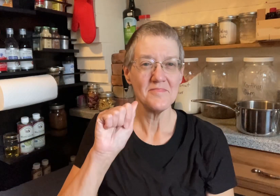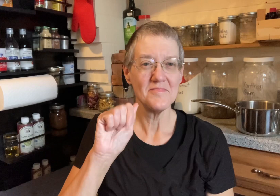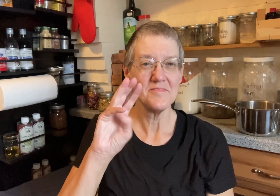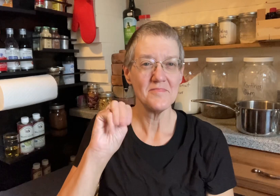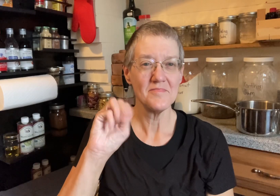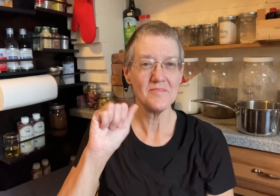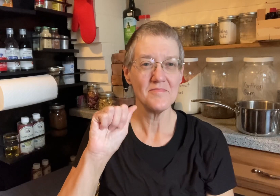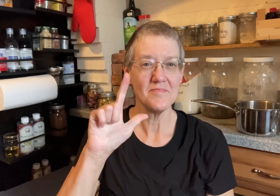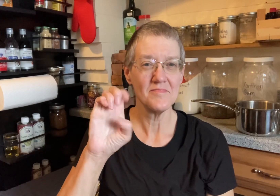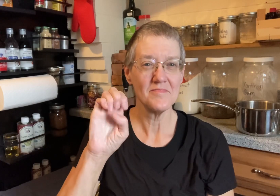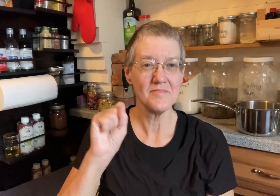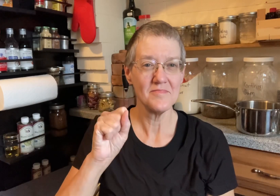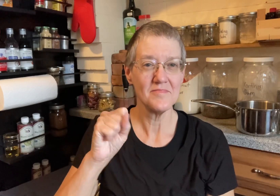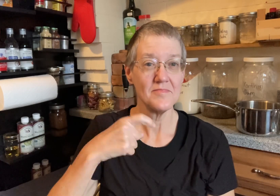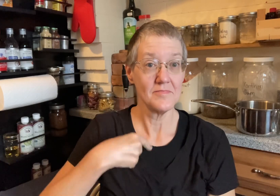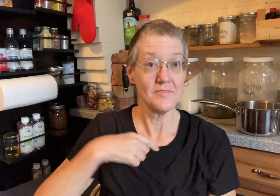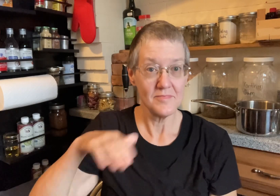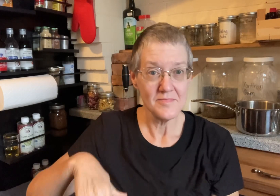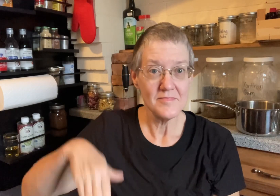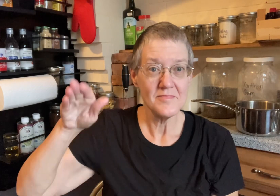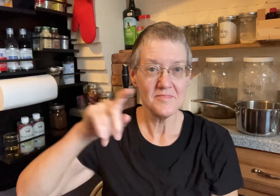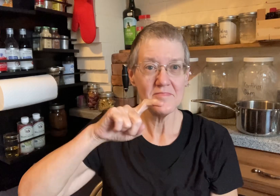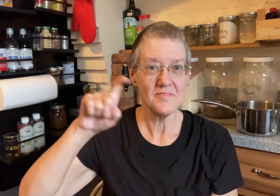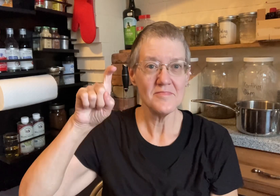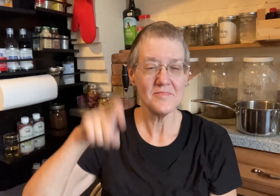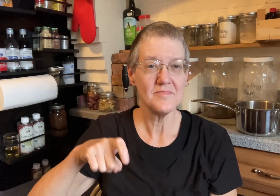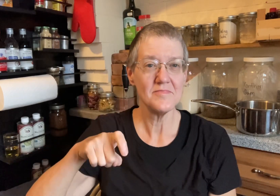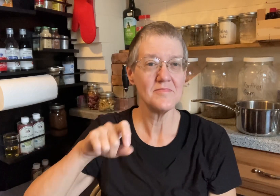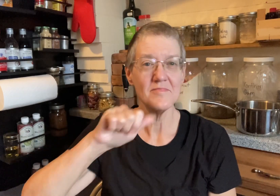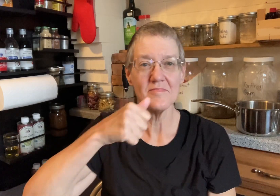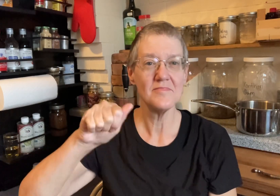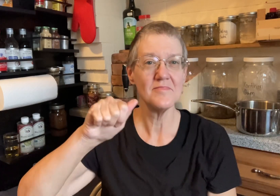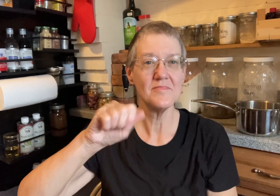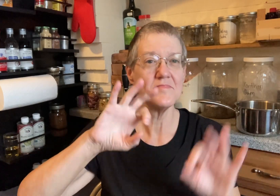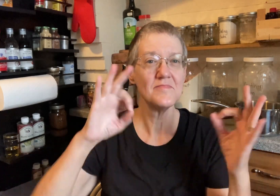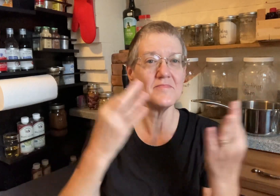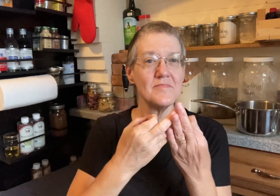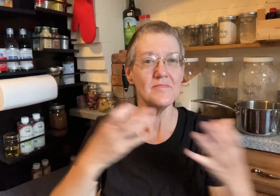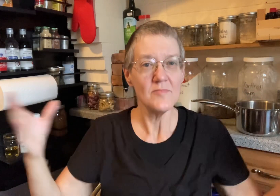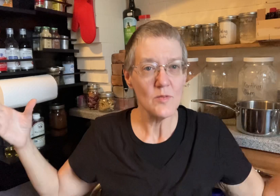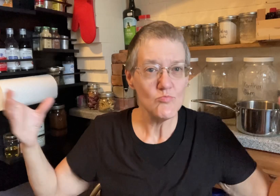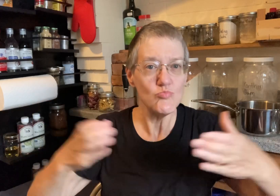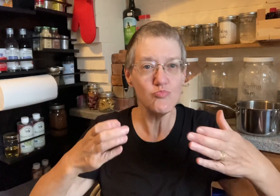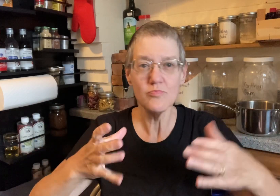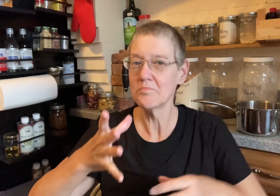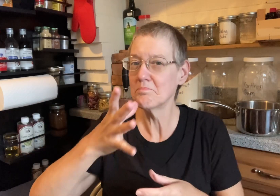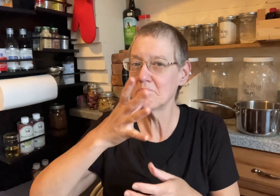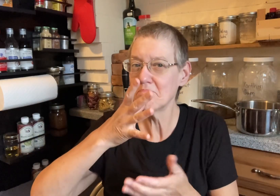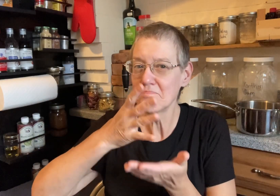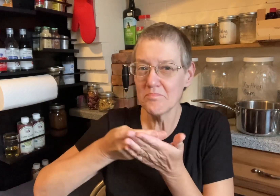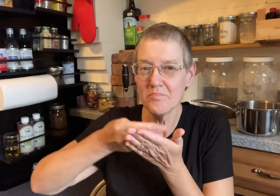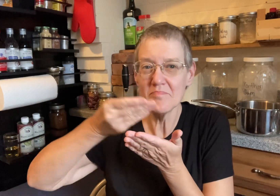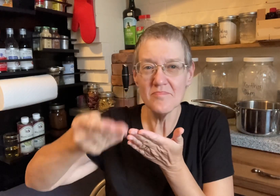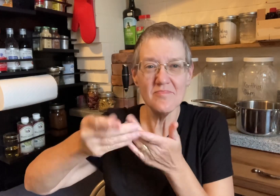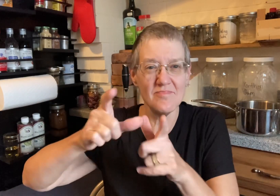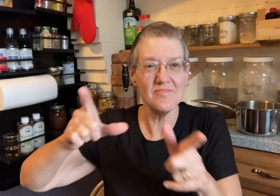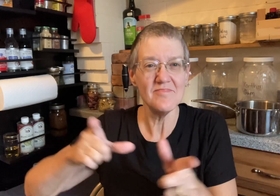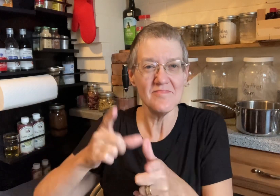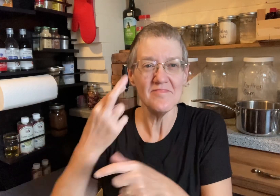I love tamales. I grew up in Texas, and any big family gathering, Mom would